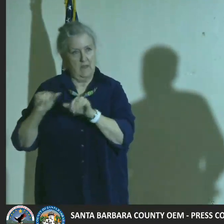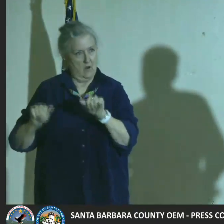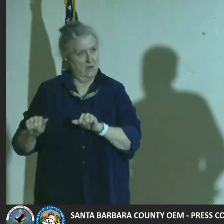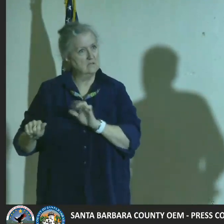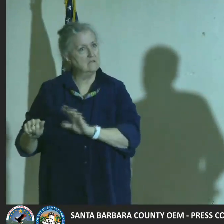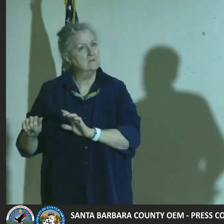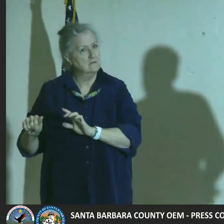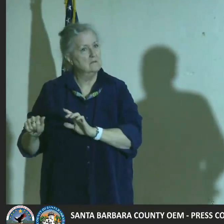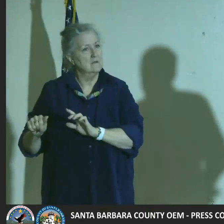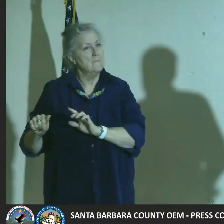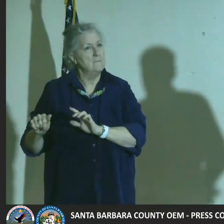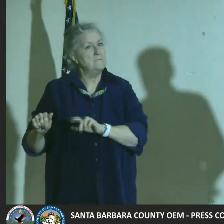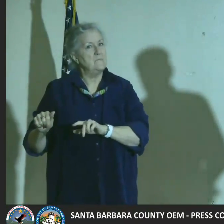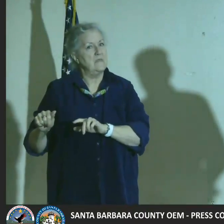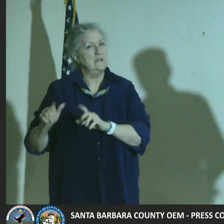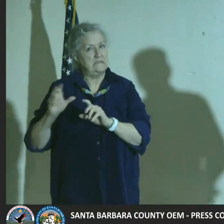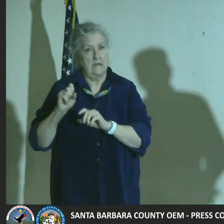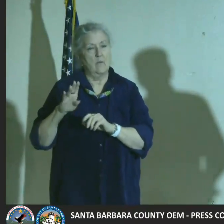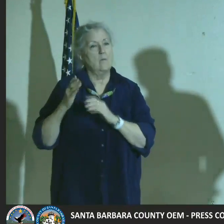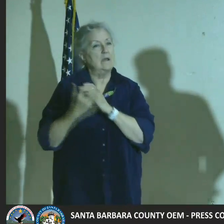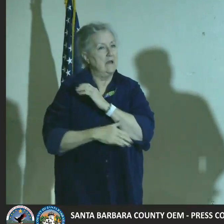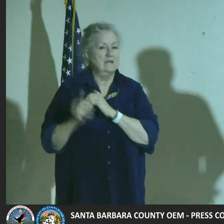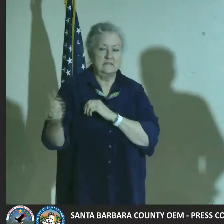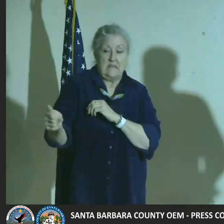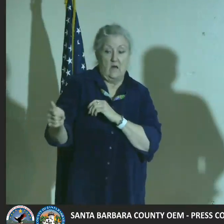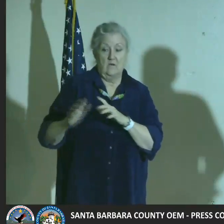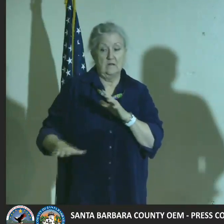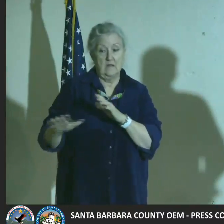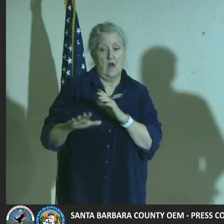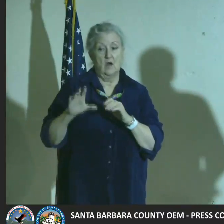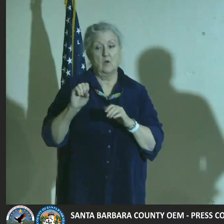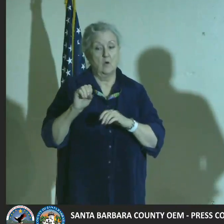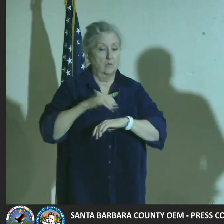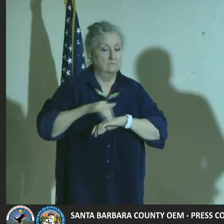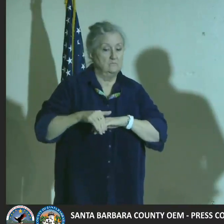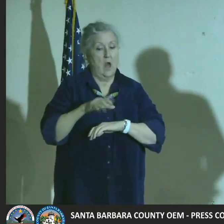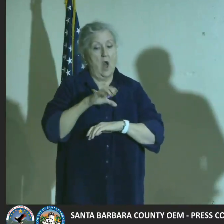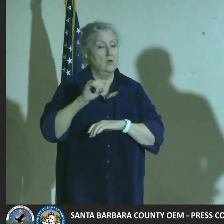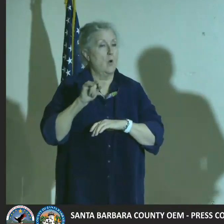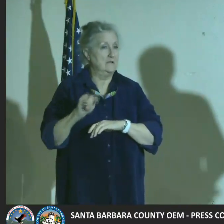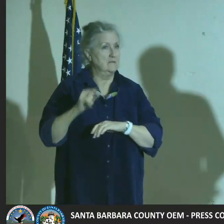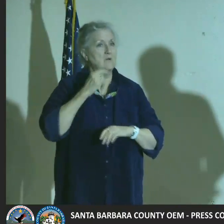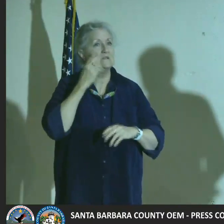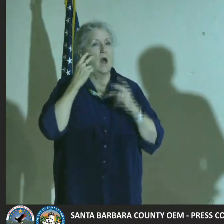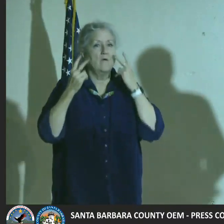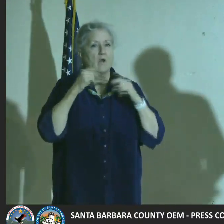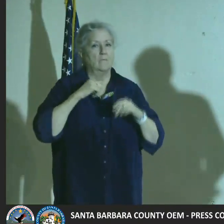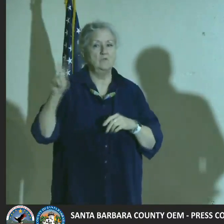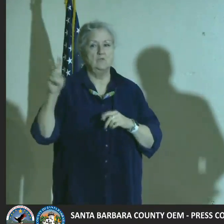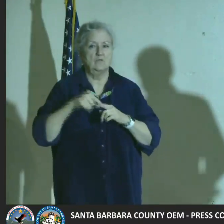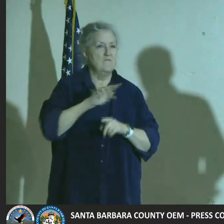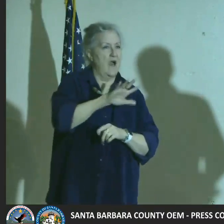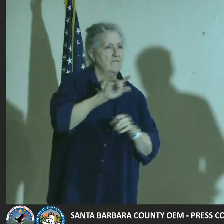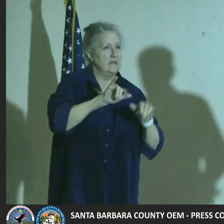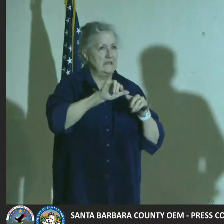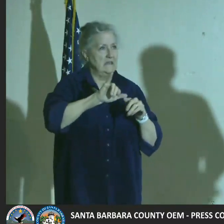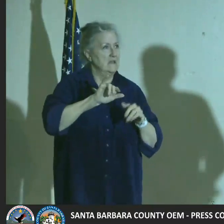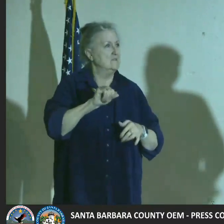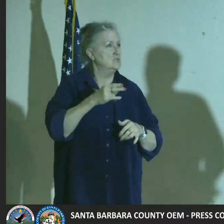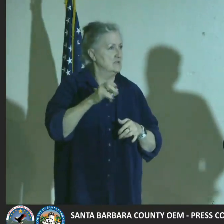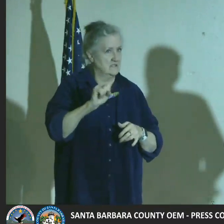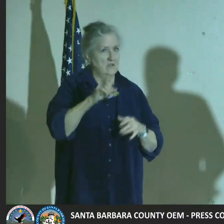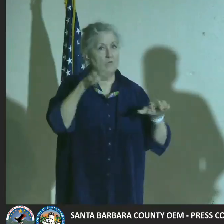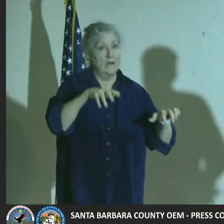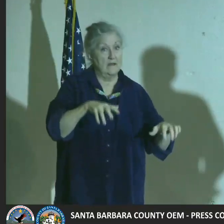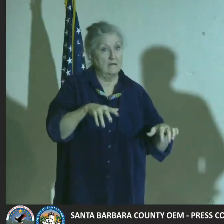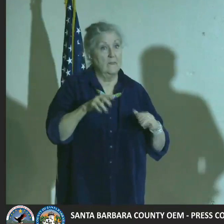areas within Santa Barbara County itself. Down on the coast, we saw anywhere from between 2 to 5 inches of rain. As